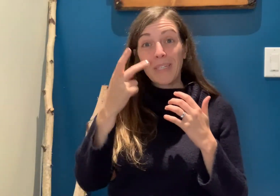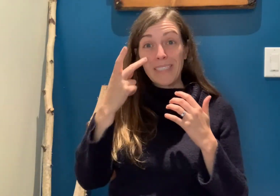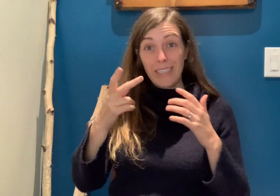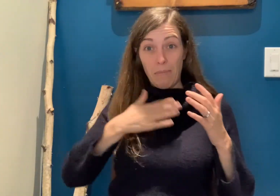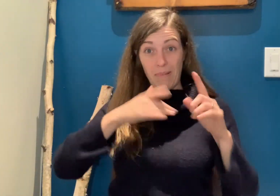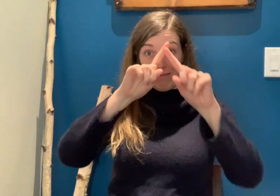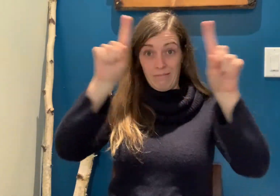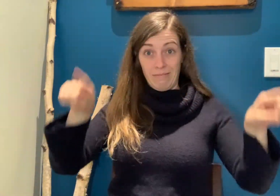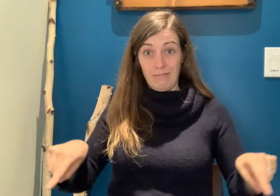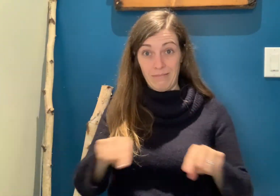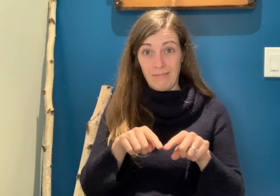second.